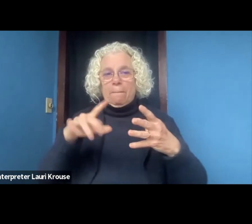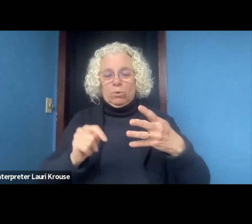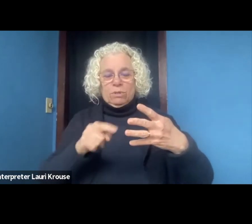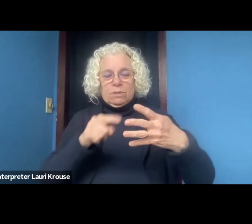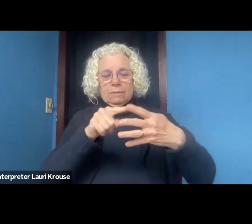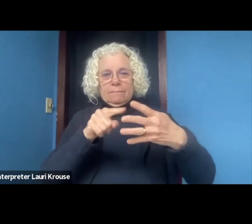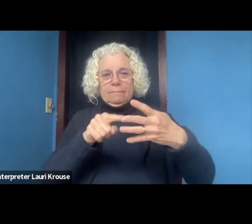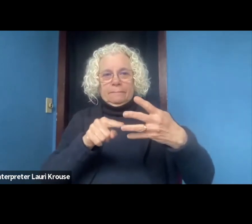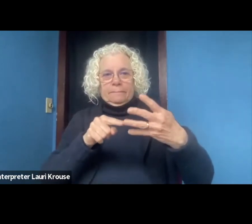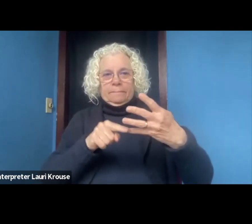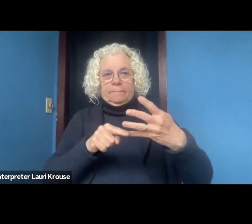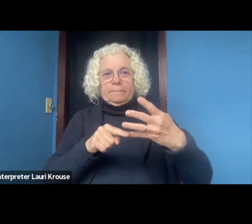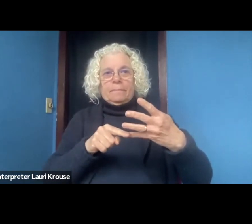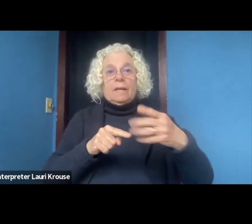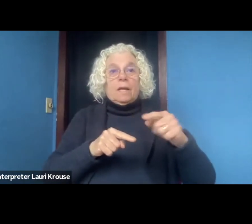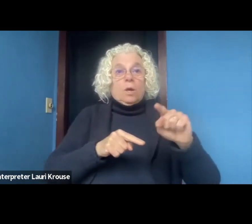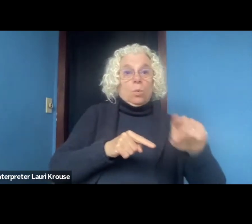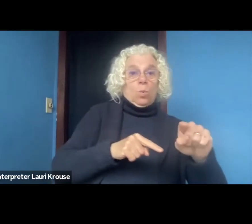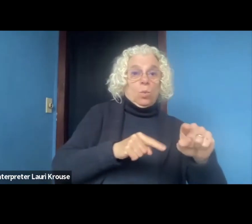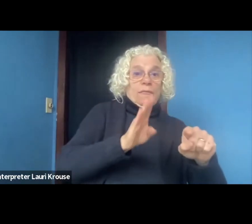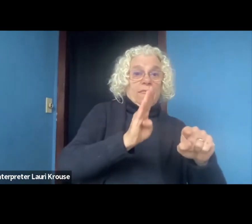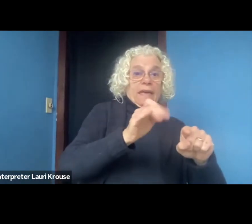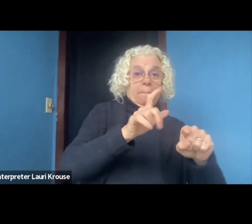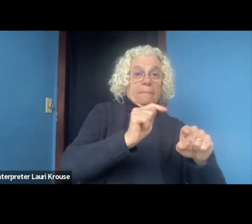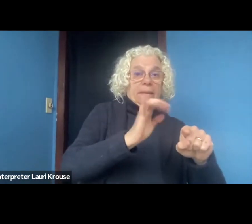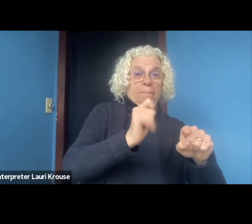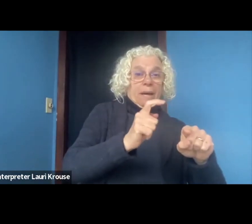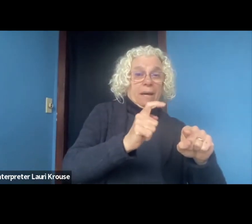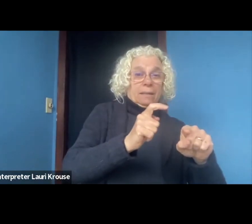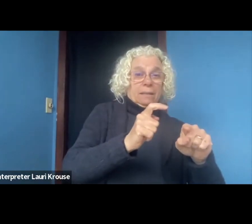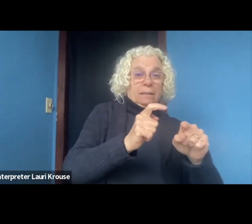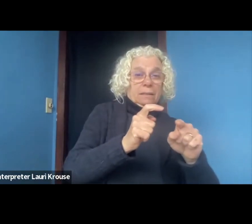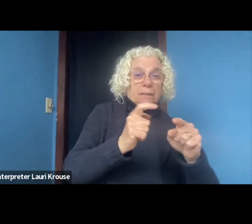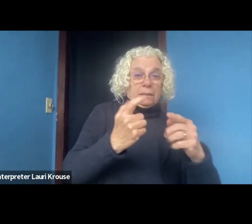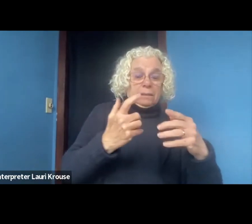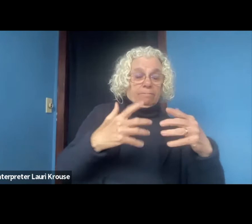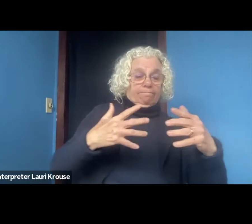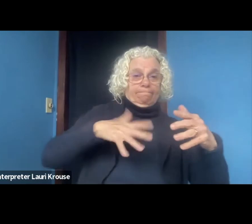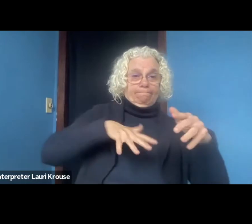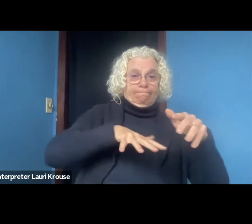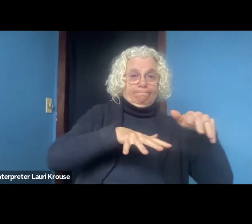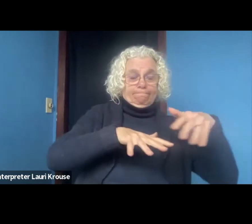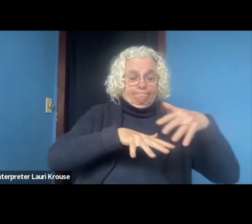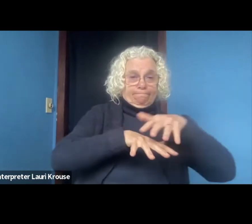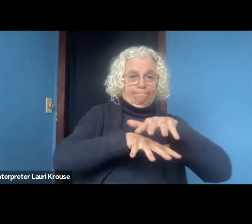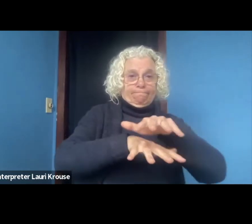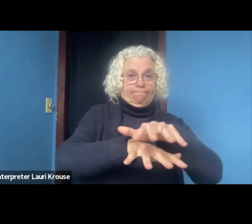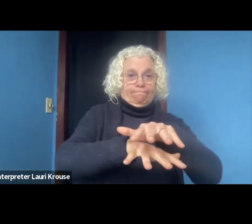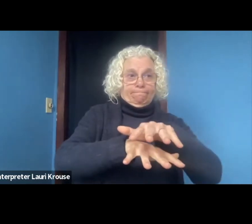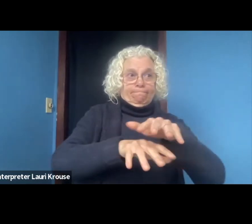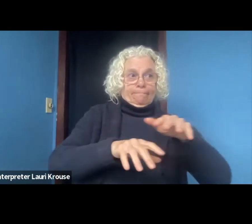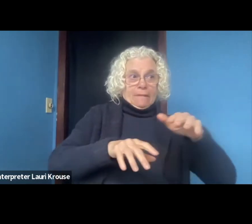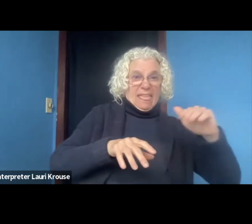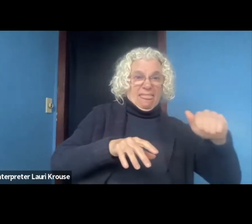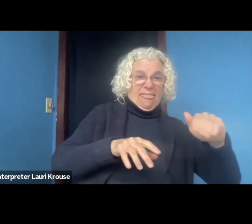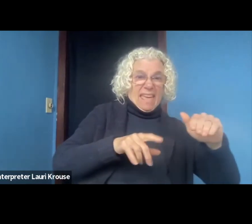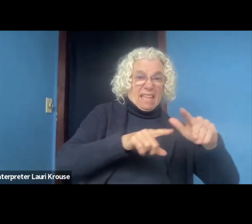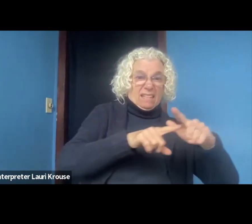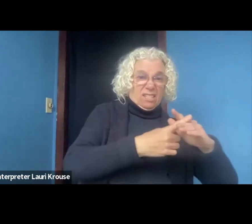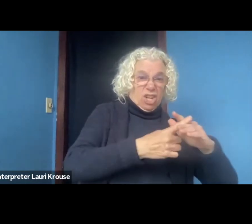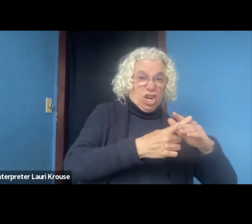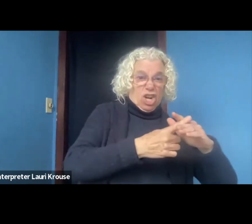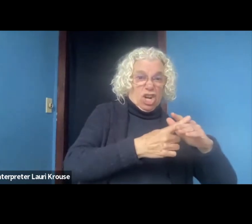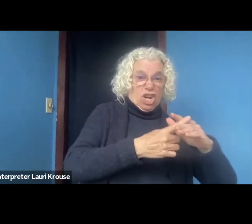with the beat, but how long do you want the beat to go before we say the words? And how many times do you want to repeat the words? Oh, thanks, Lynn. So